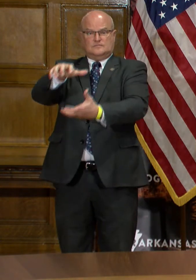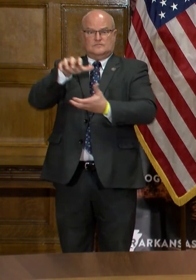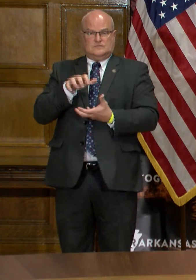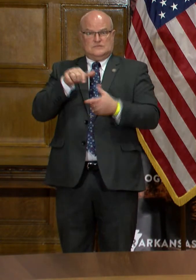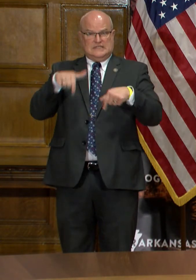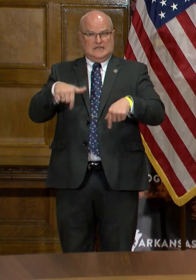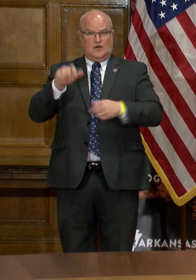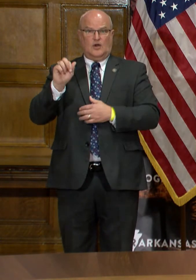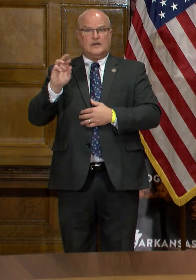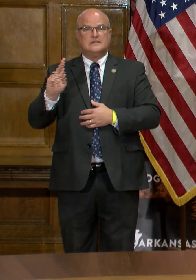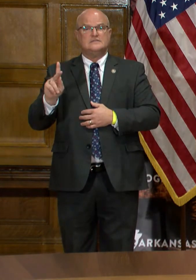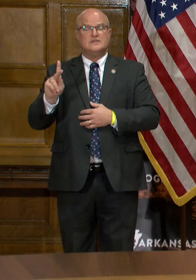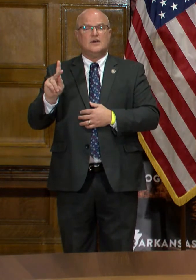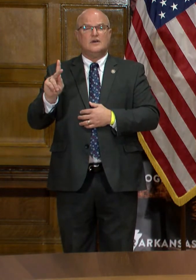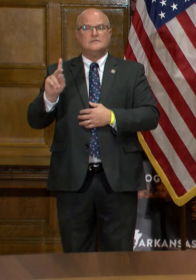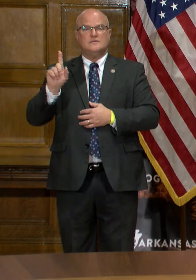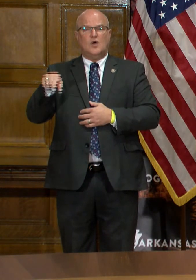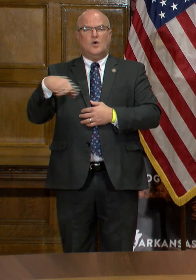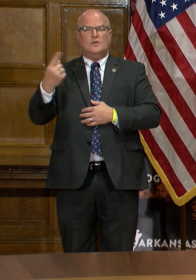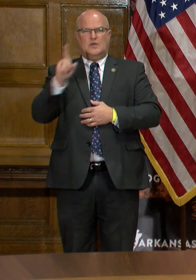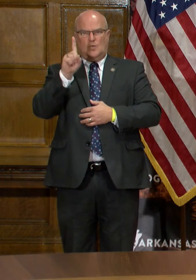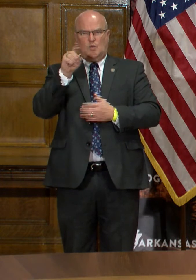in Arkansas, only